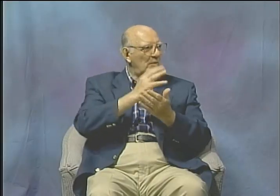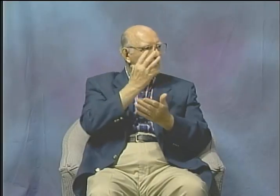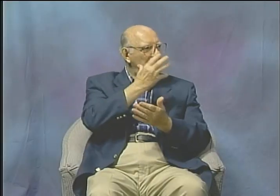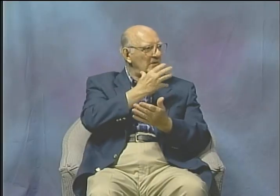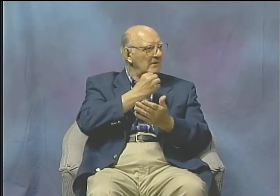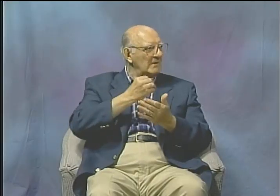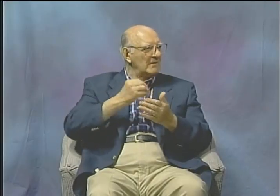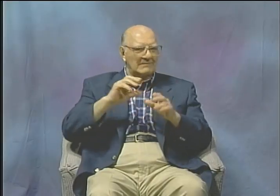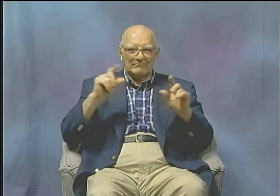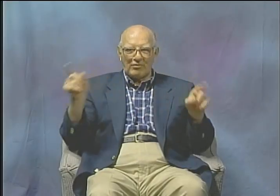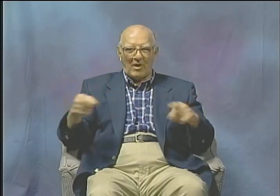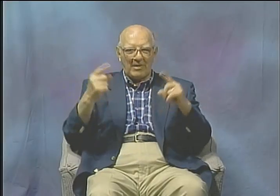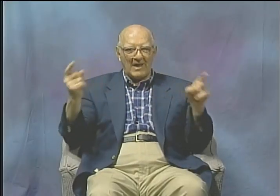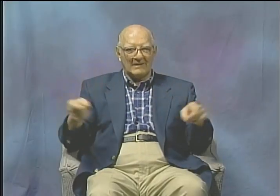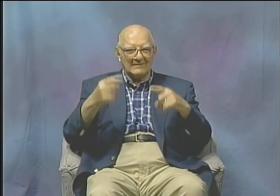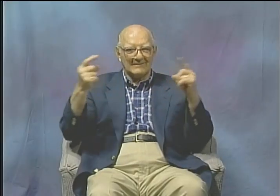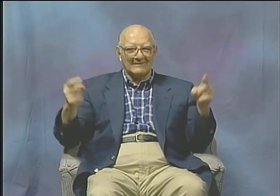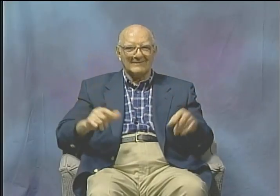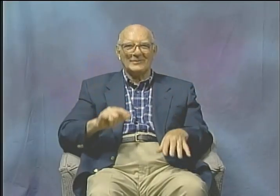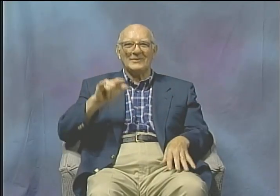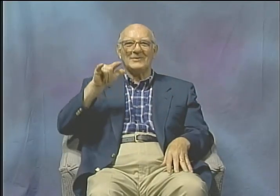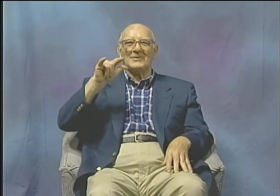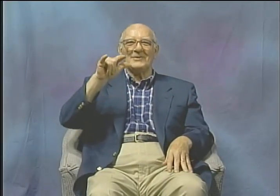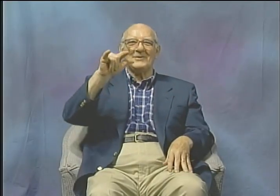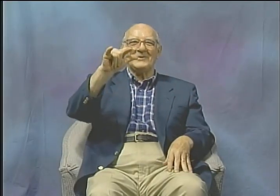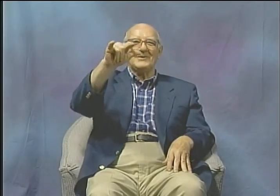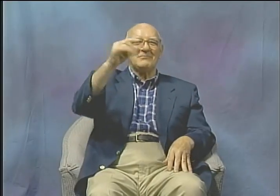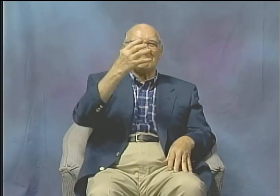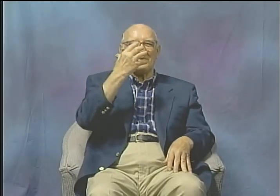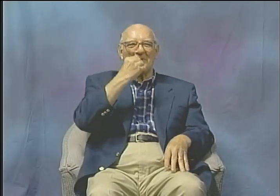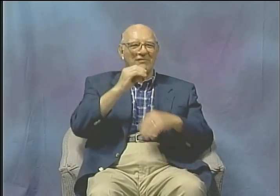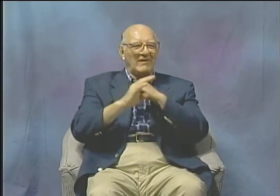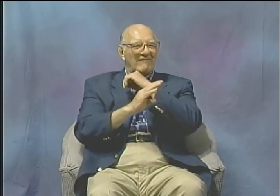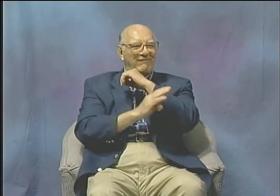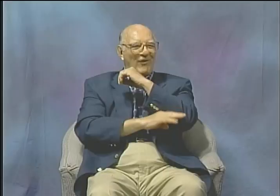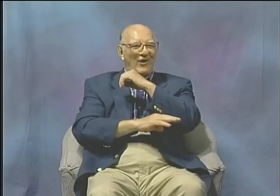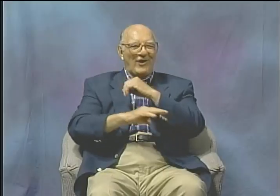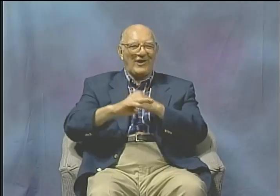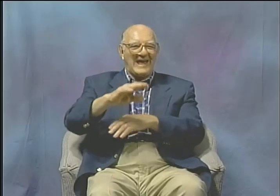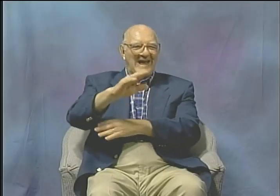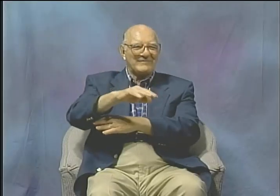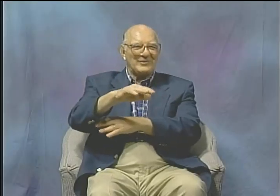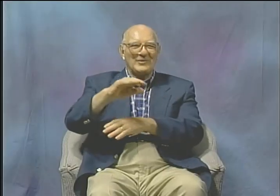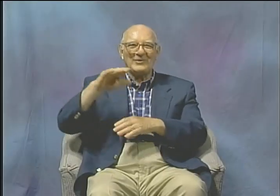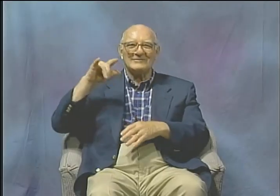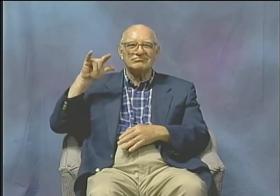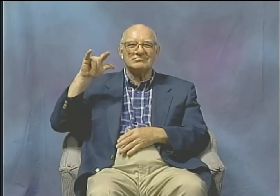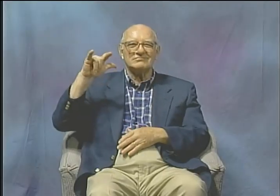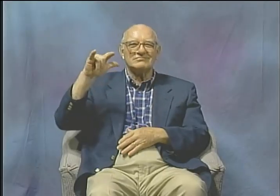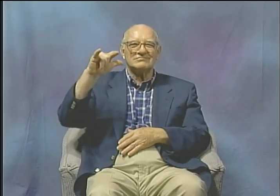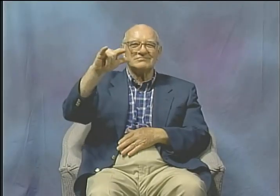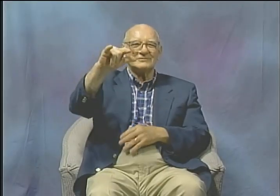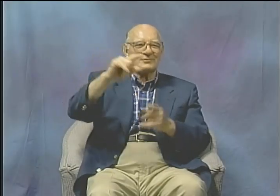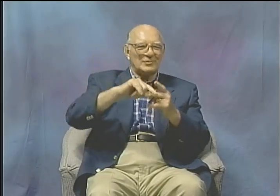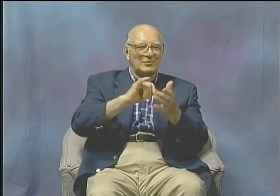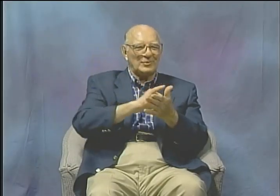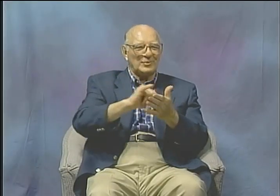Beautiful propeller. Oh, beautiful fall afternoon to New